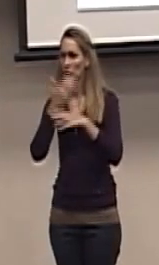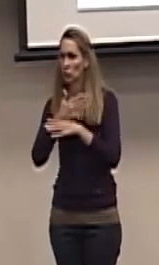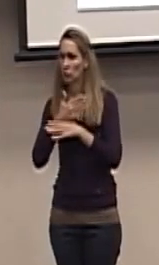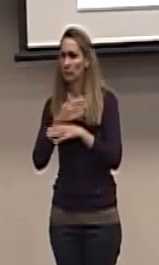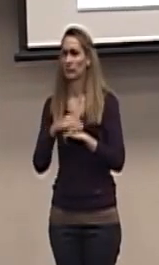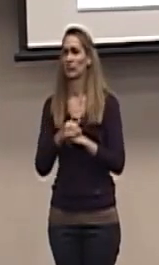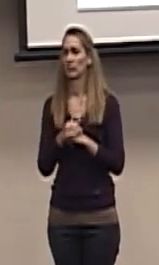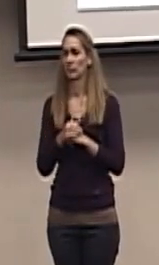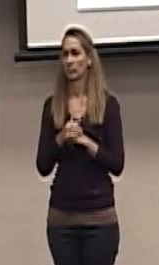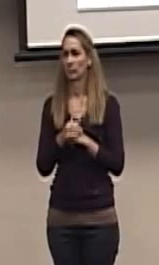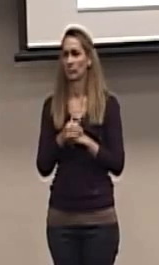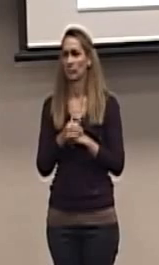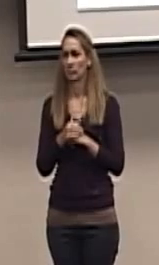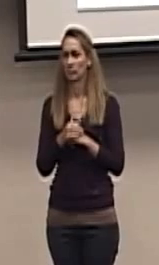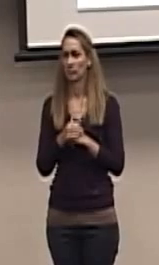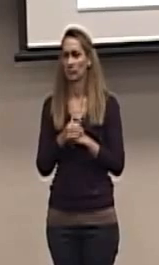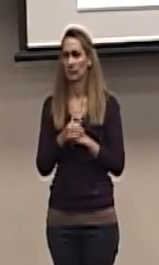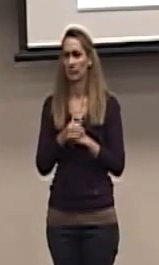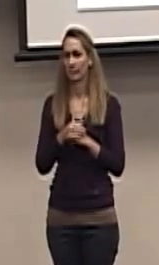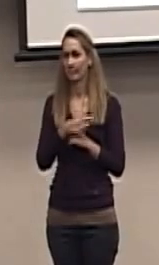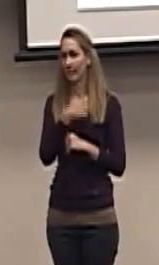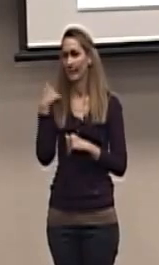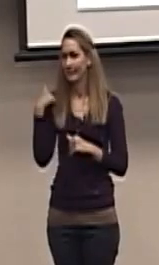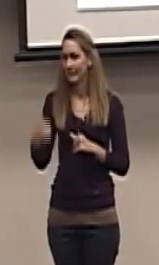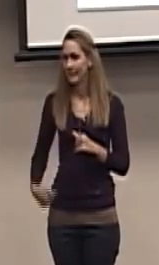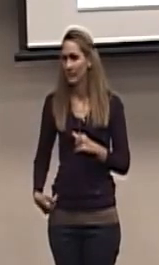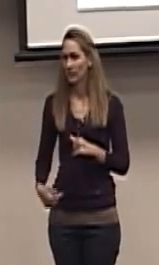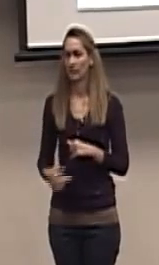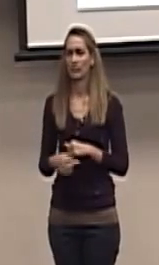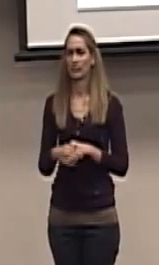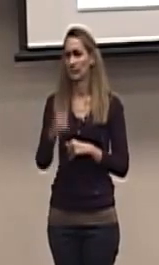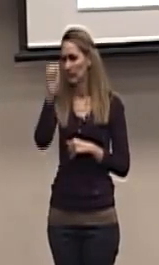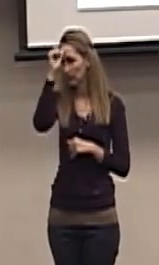some also located in Asia, in India.